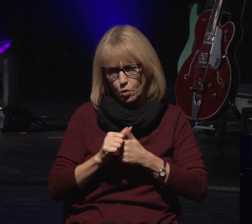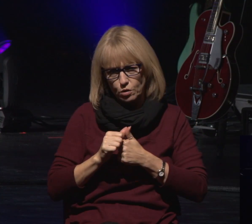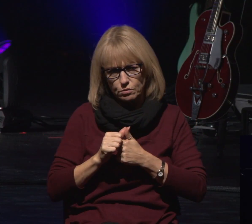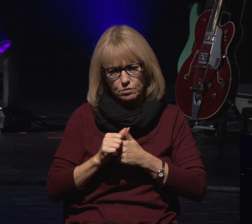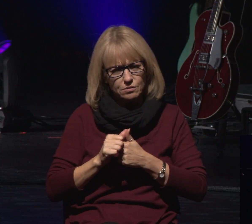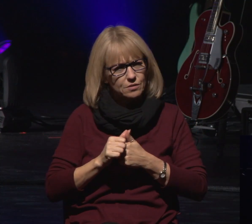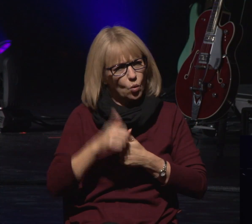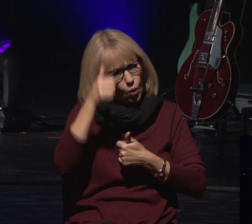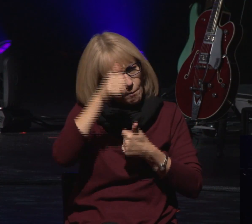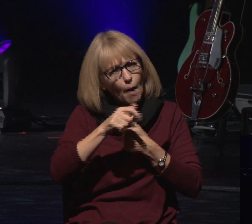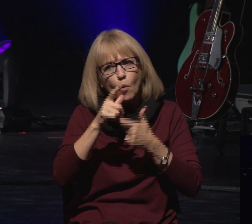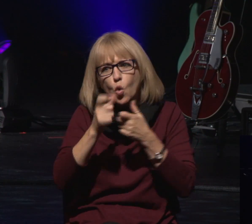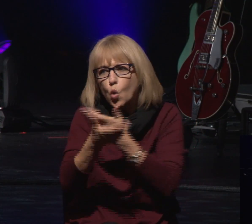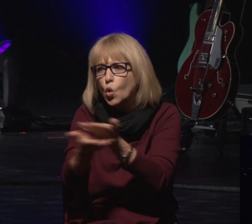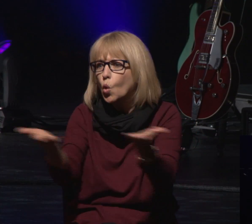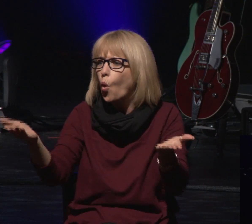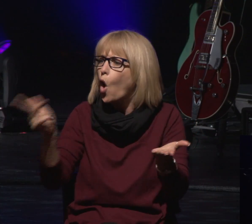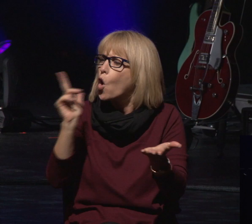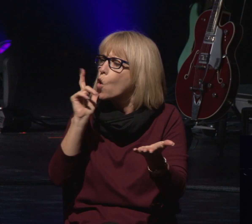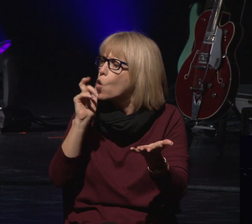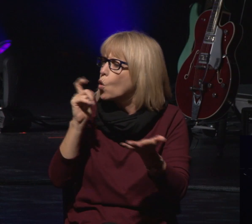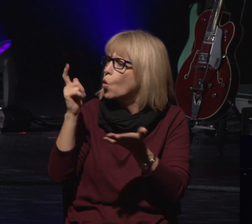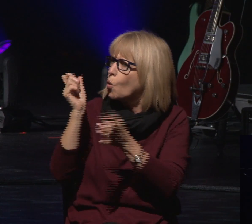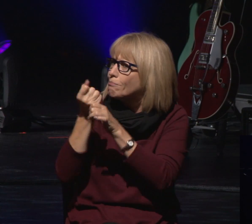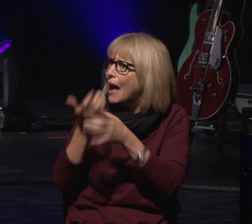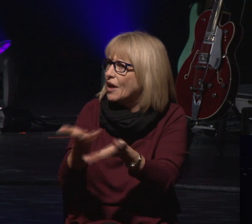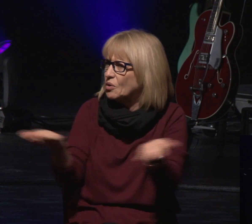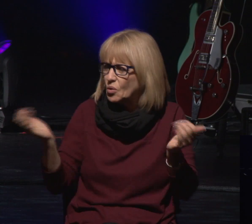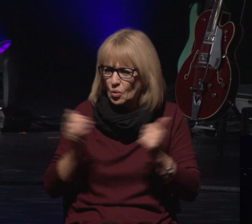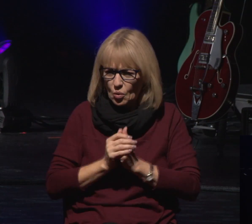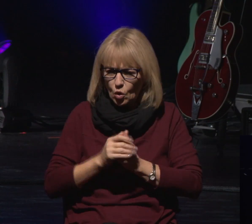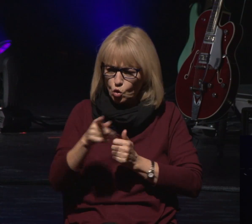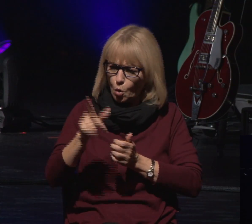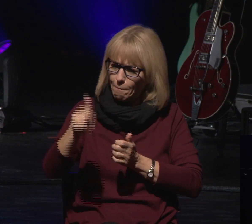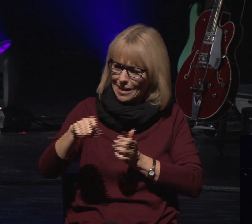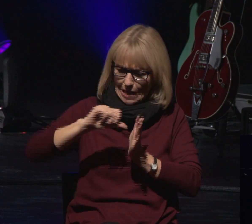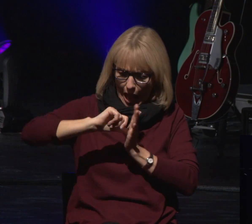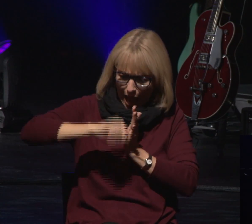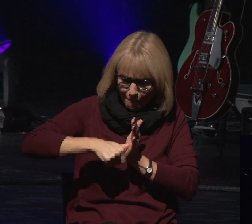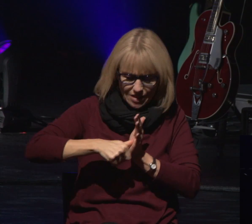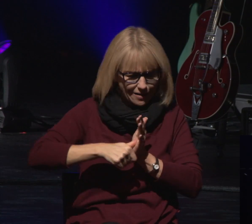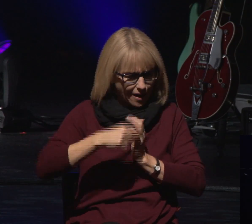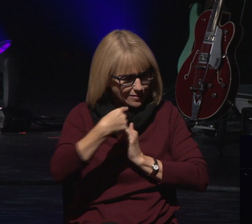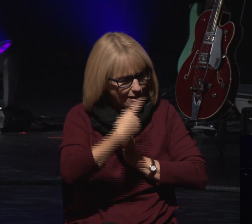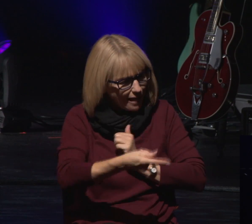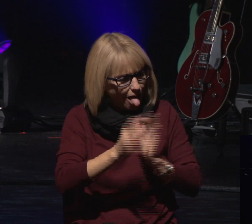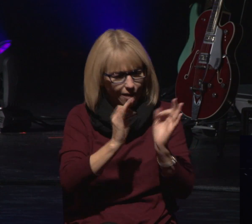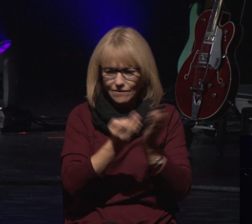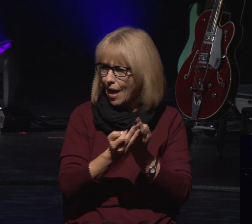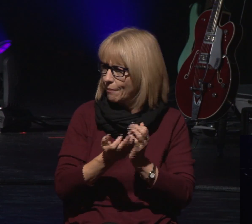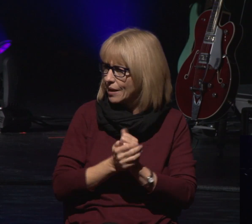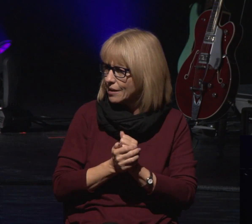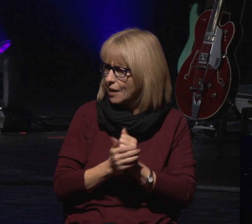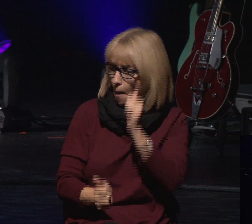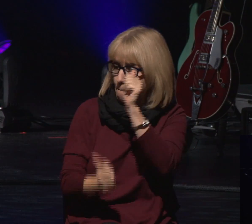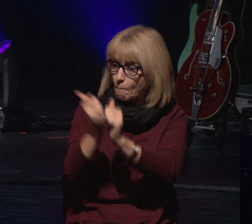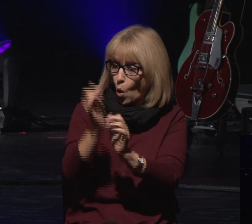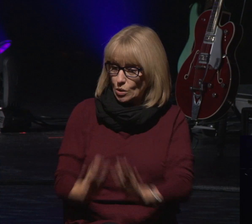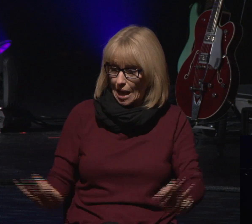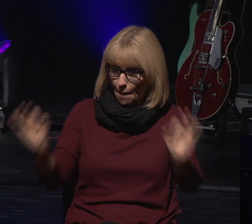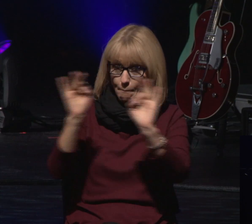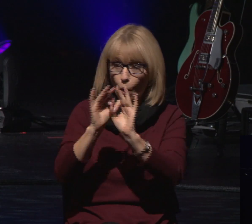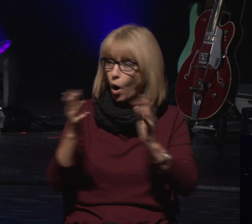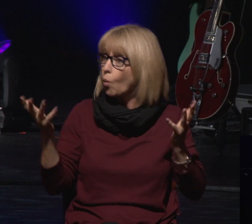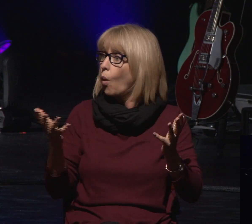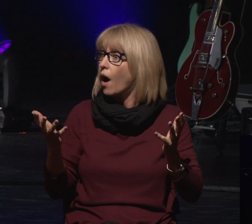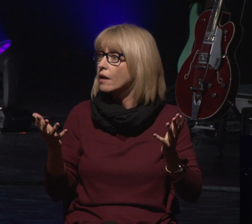from. I guess it comes down to what are we emphasizing, not only for ourselves, but for our family. Is the main identity that you want to establish for your